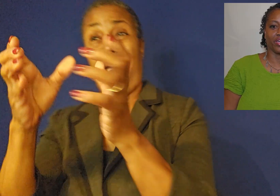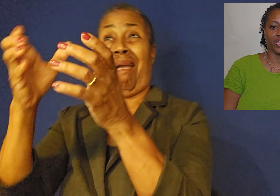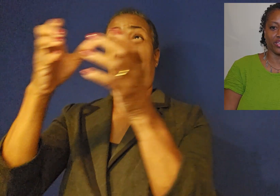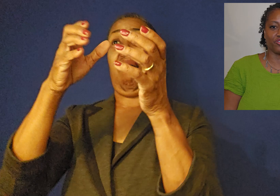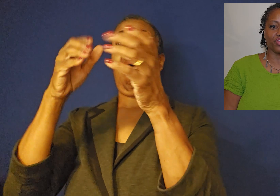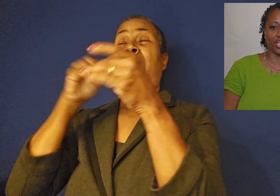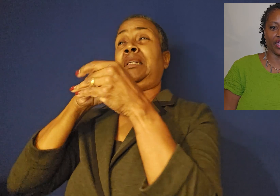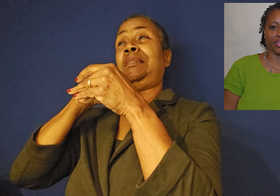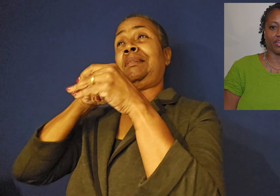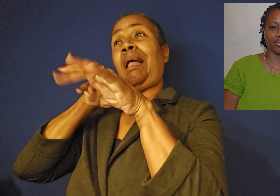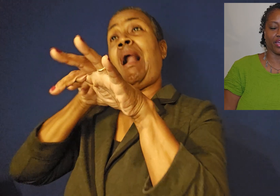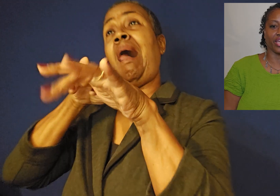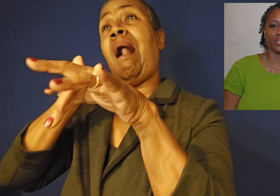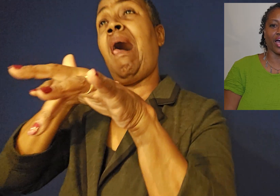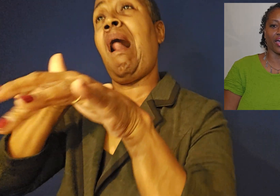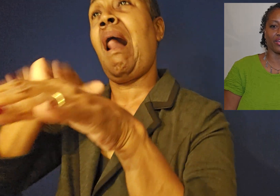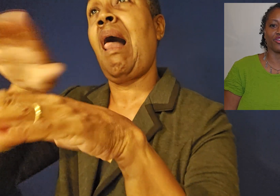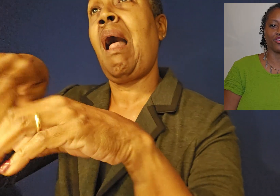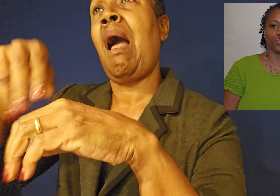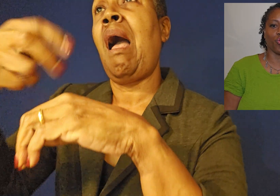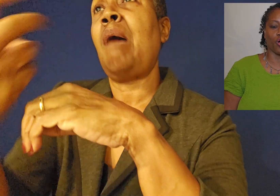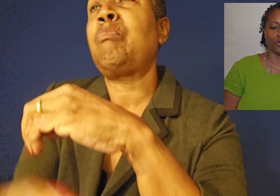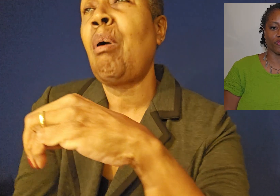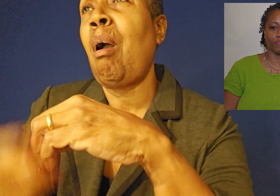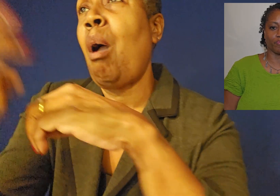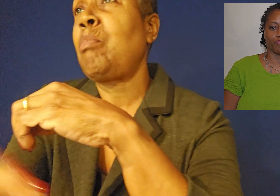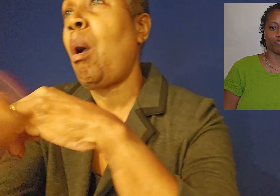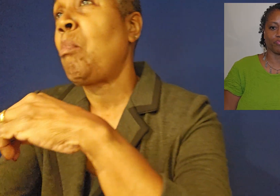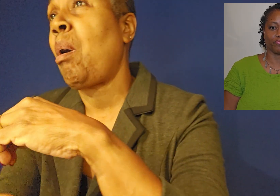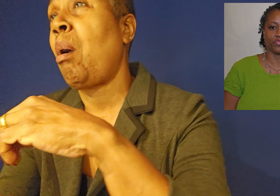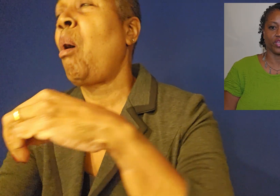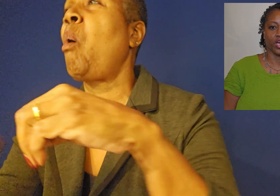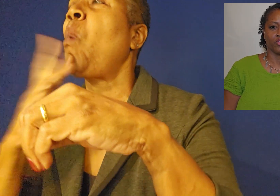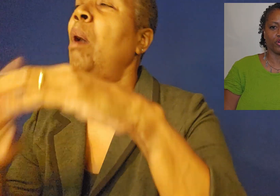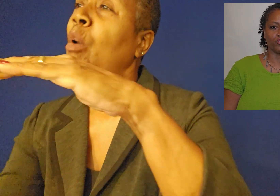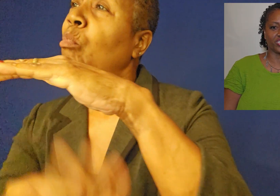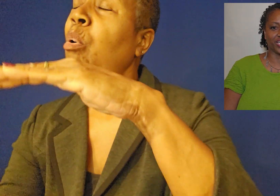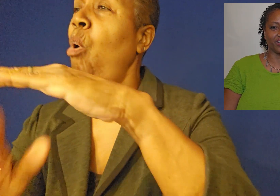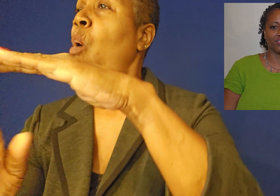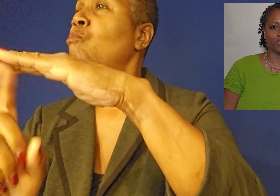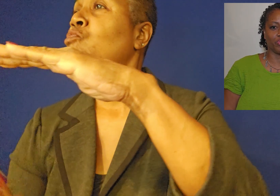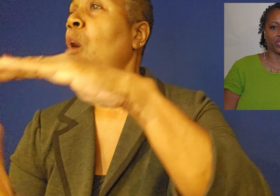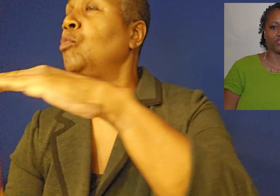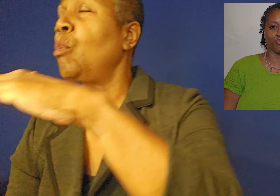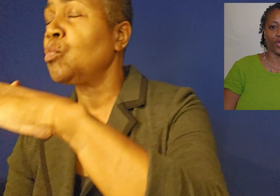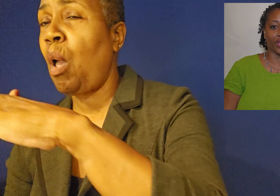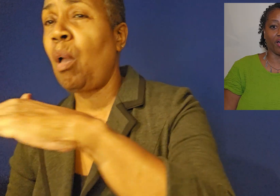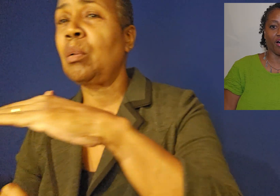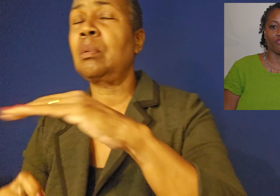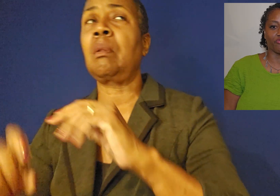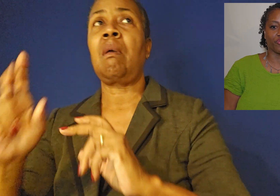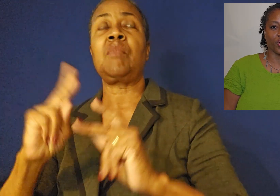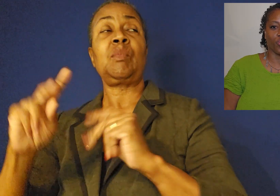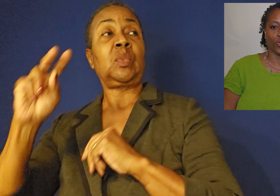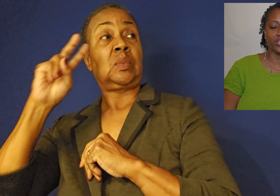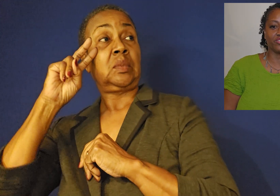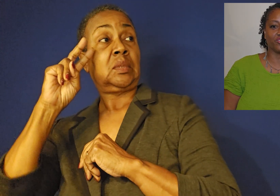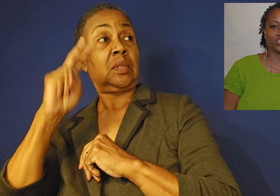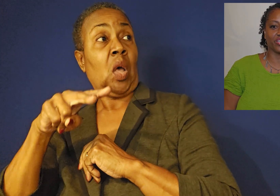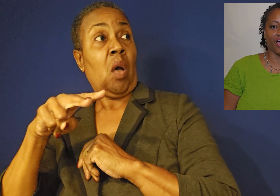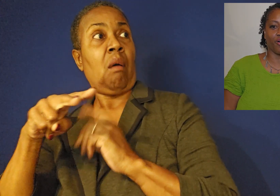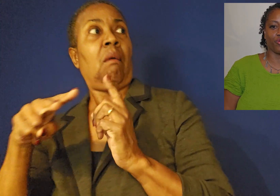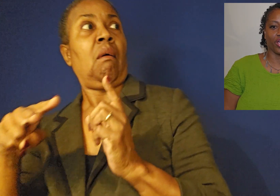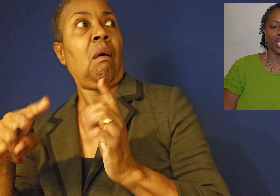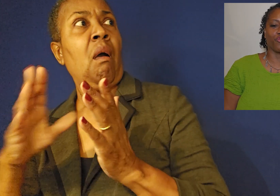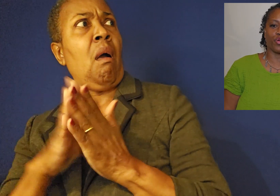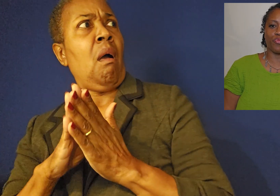bank into the lake and died in the water. Those tending the pigs ran off, went into